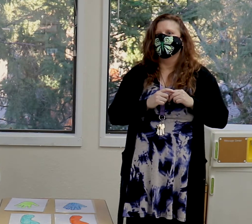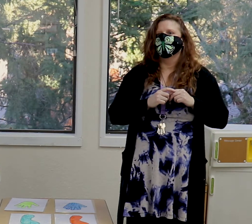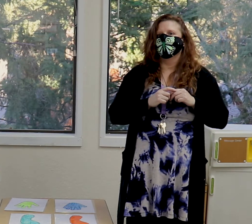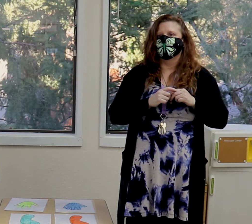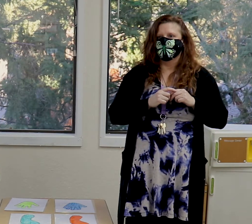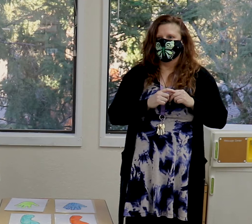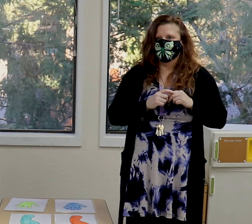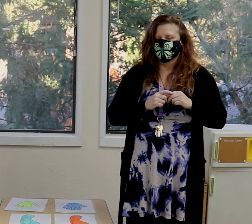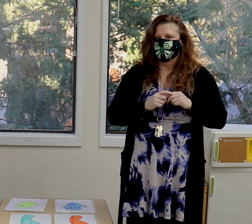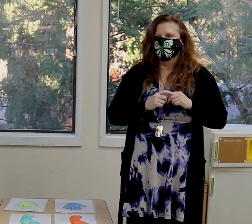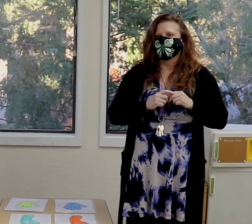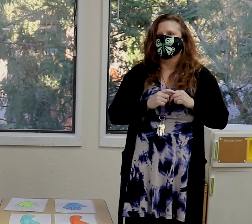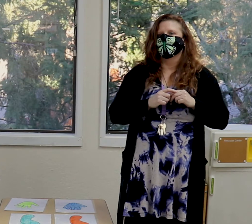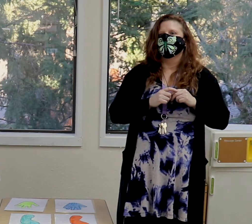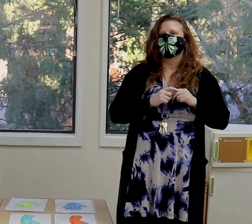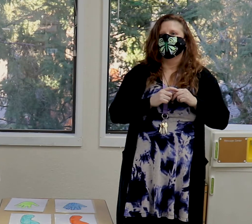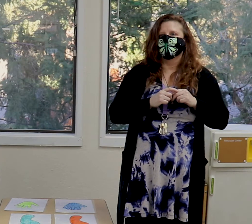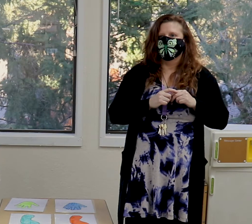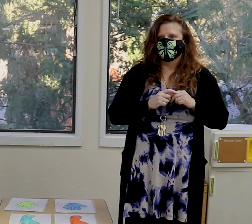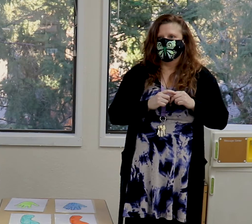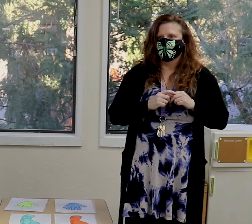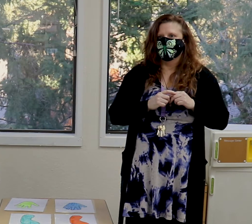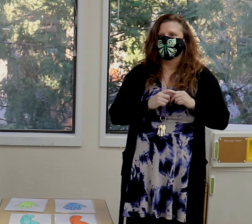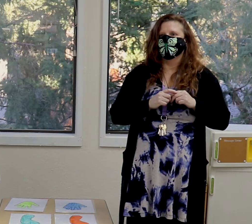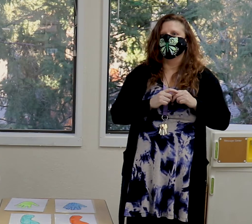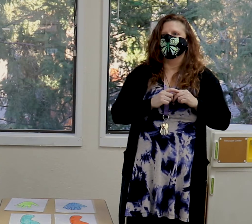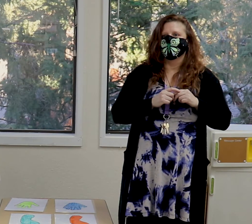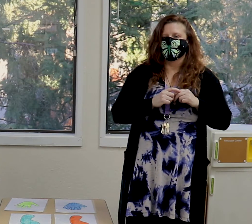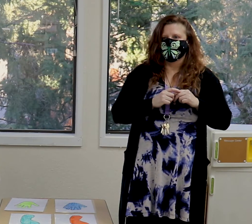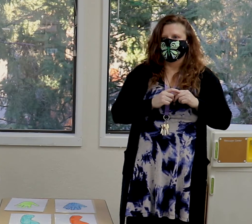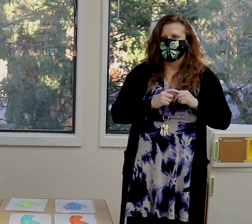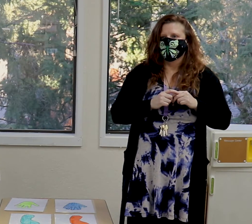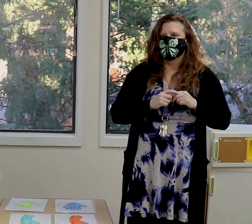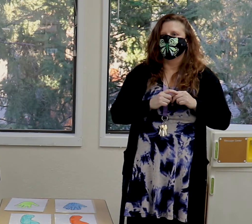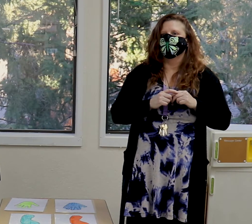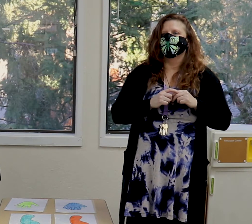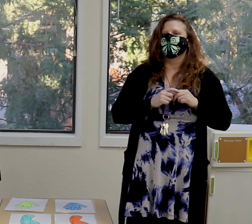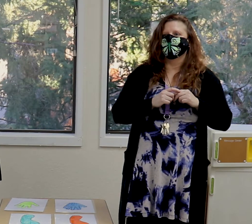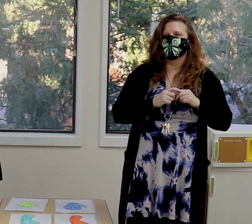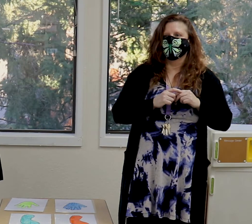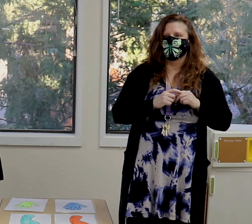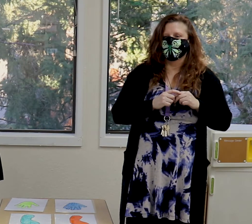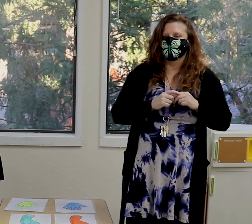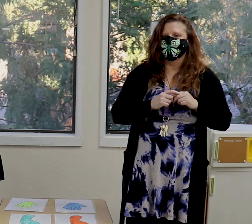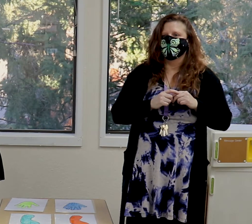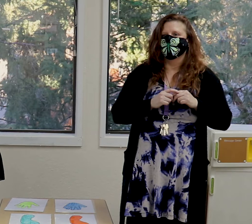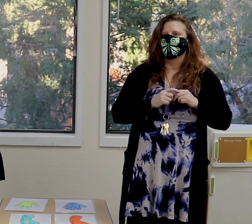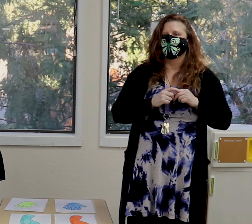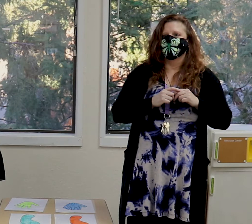own new name for the superhero they want to be. They can train and act like a spy. They can hide. Everybody has to